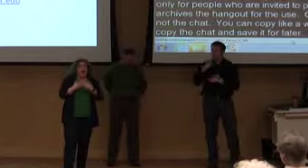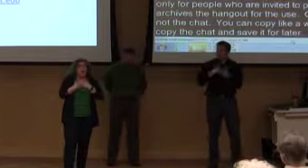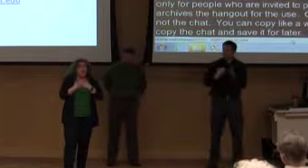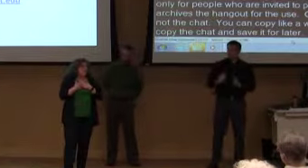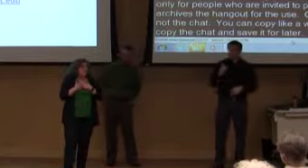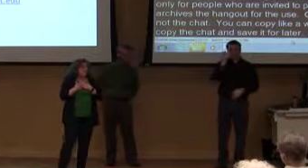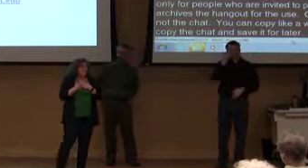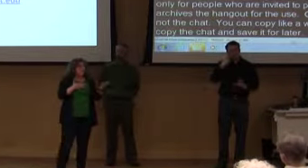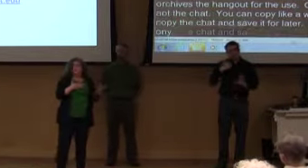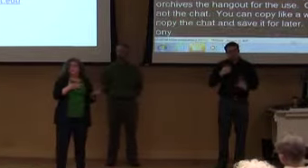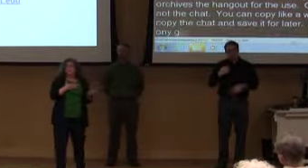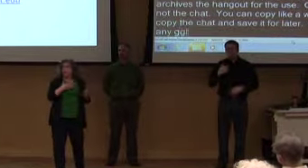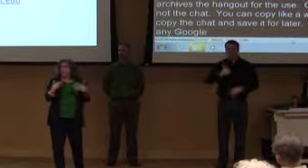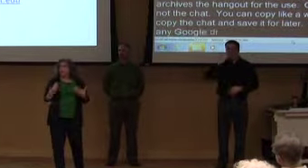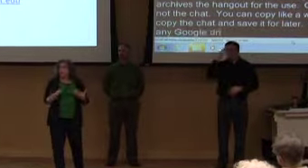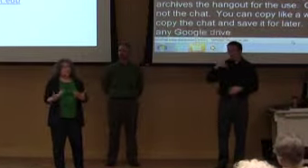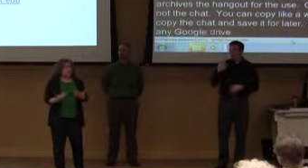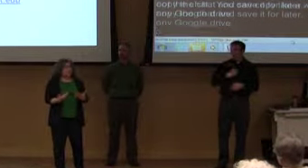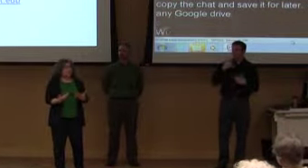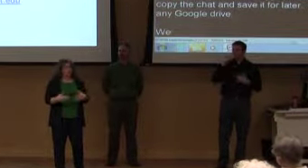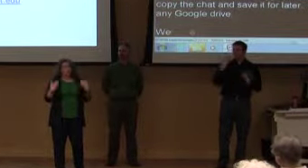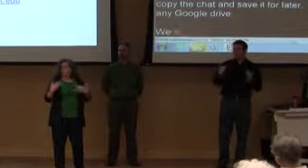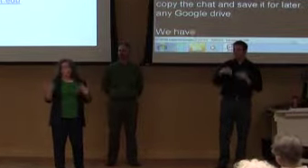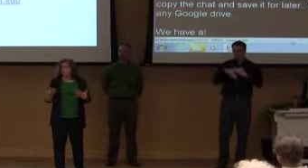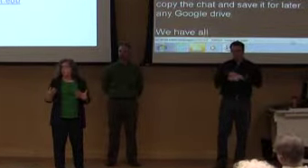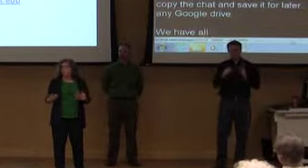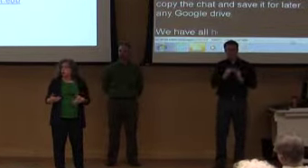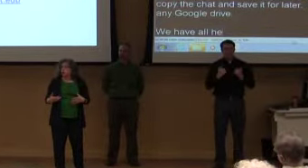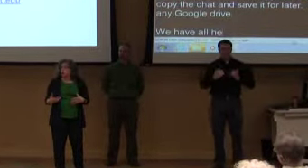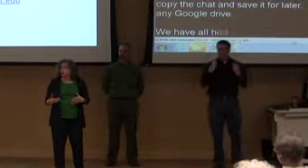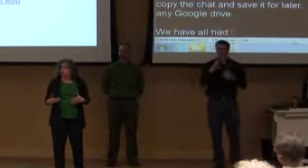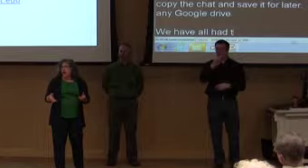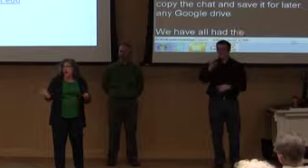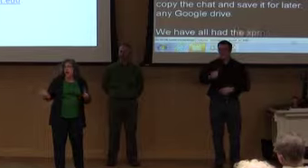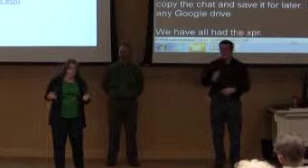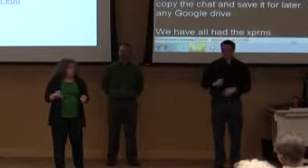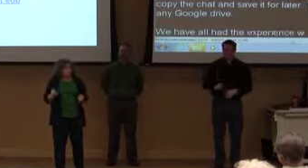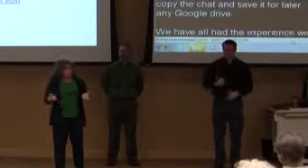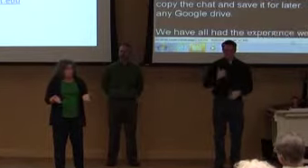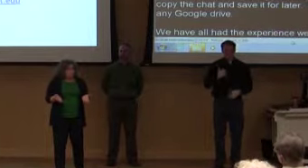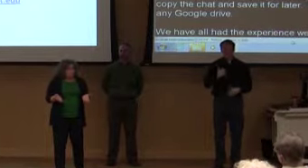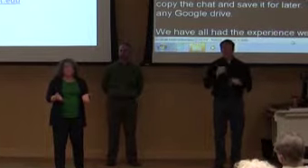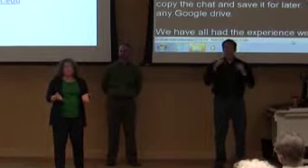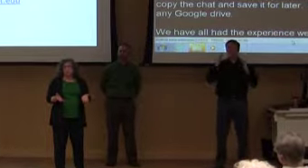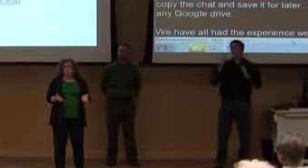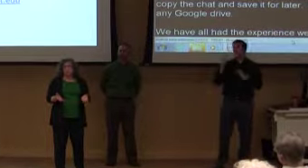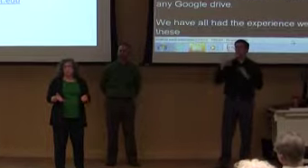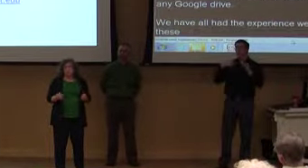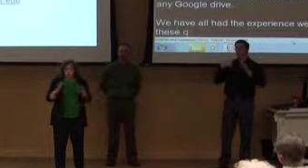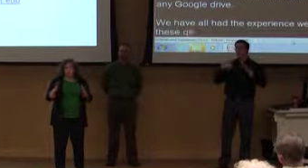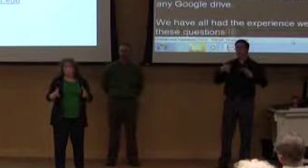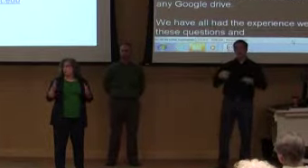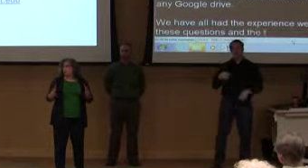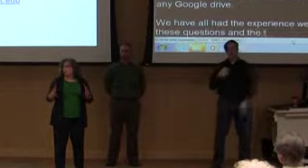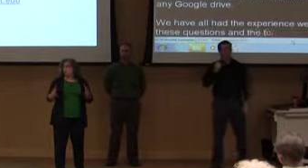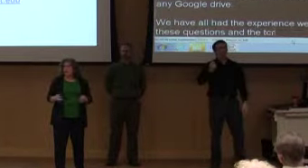and I know what, we all had the experience where you go into a session and you have all these questions and the teacher explains things to you and then